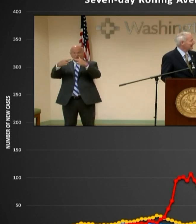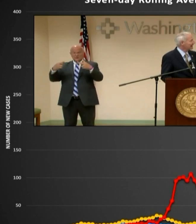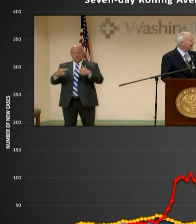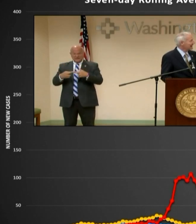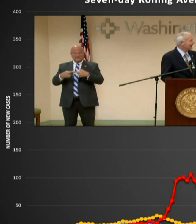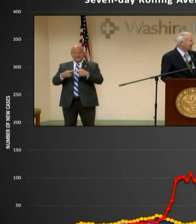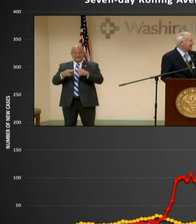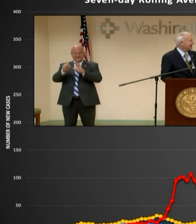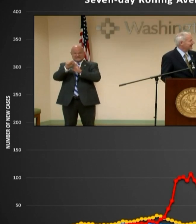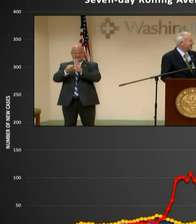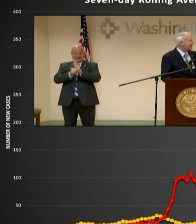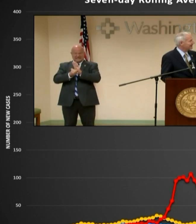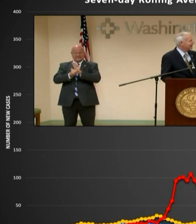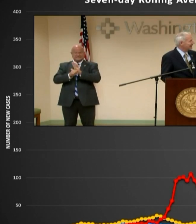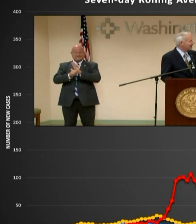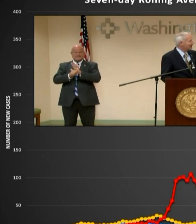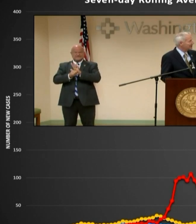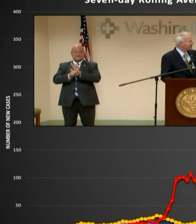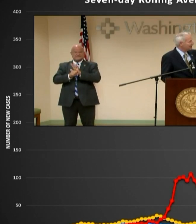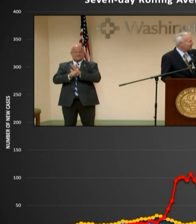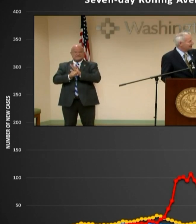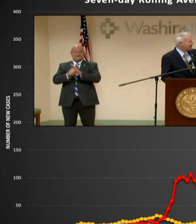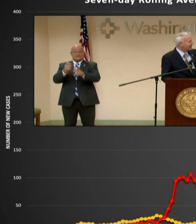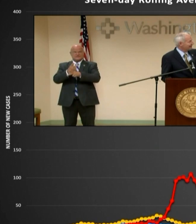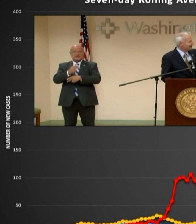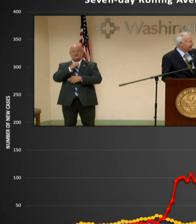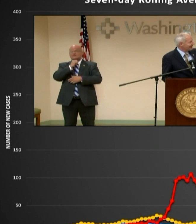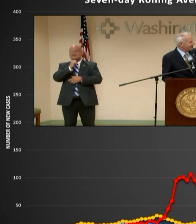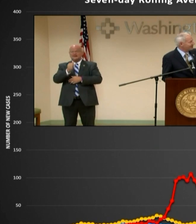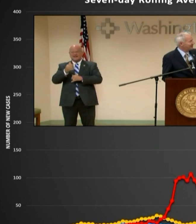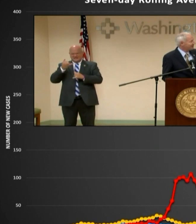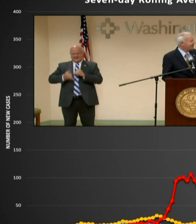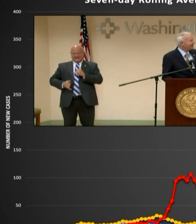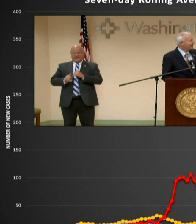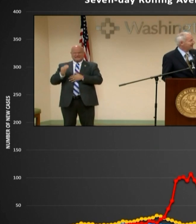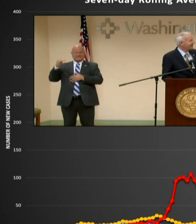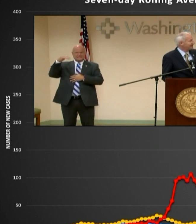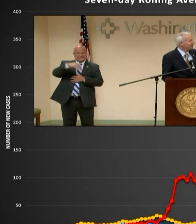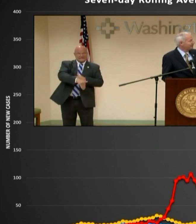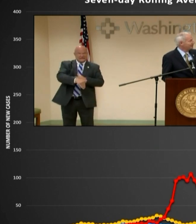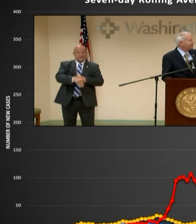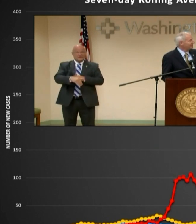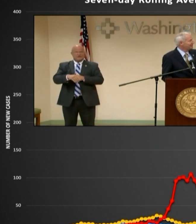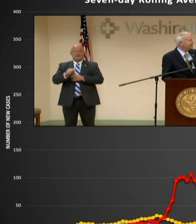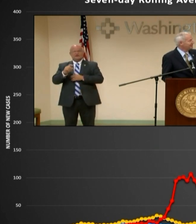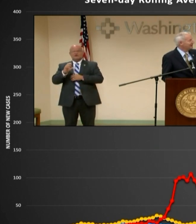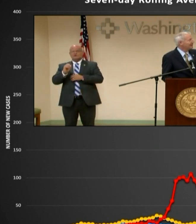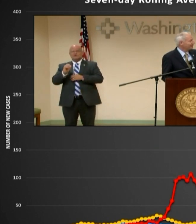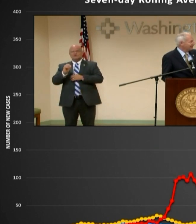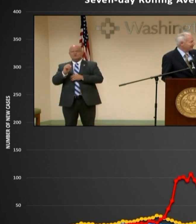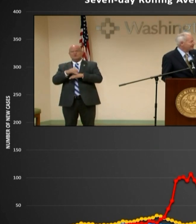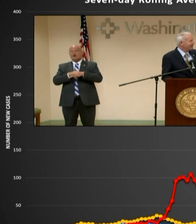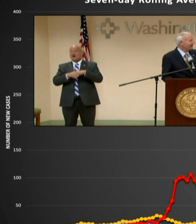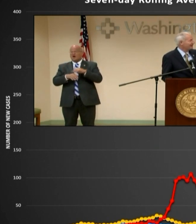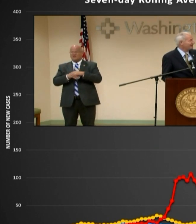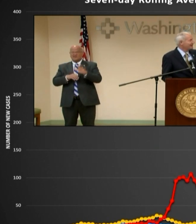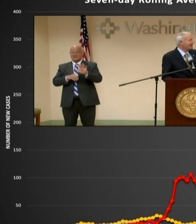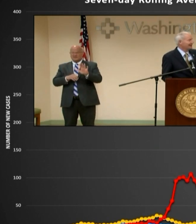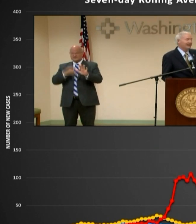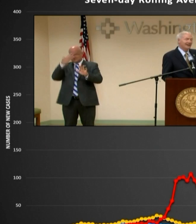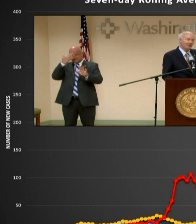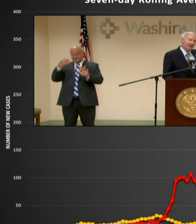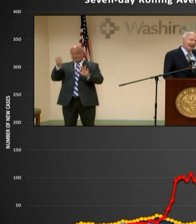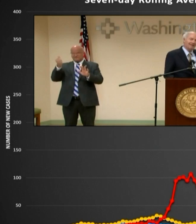of the state. And, I caution you not to take the last dip too comforting,